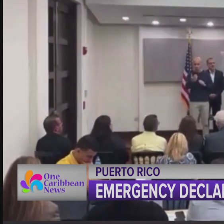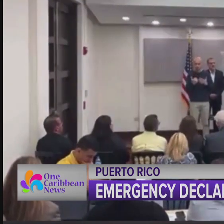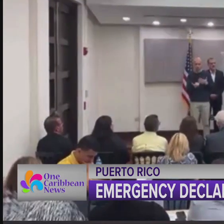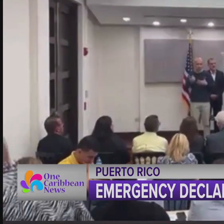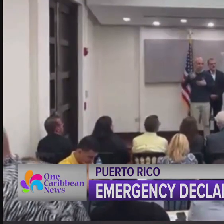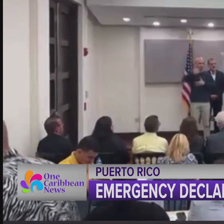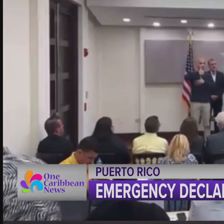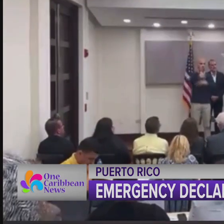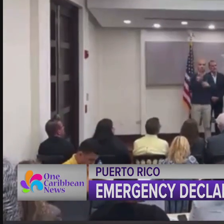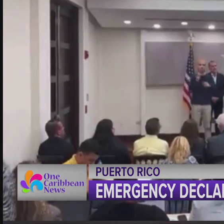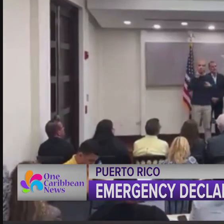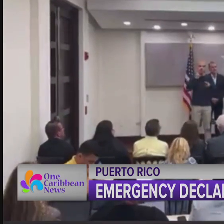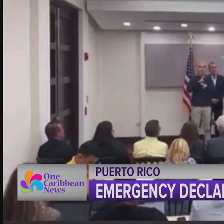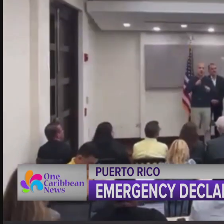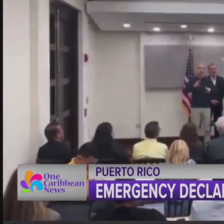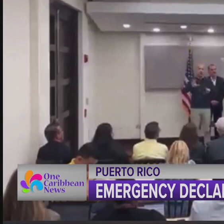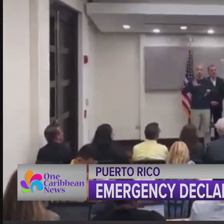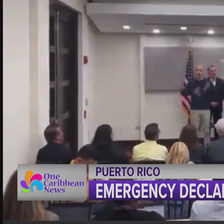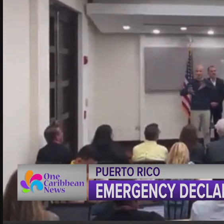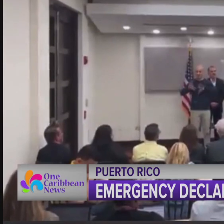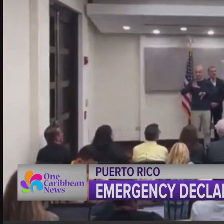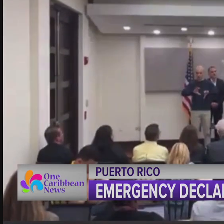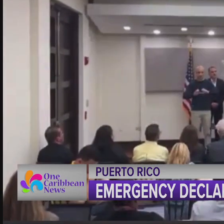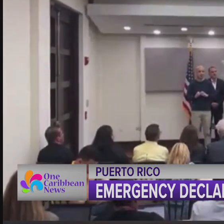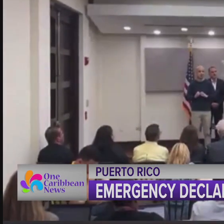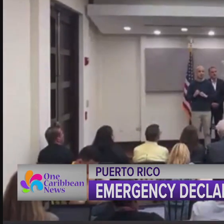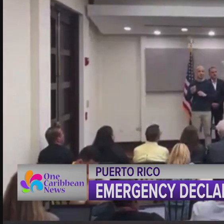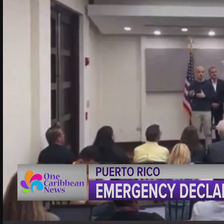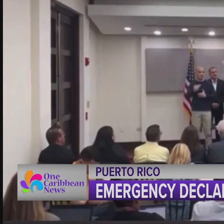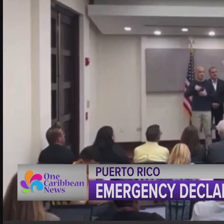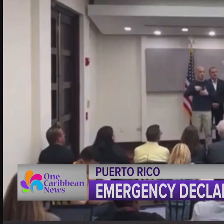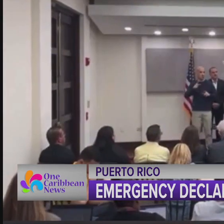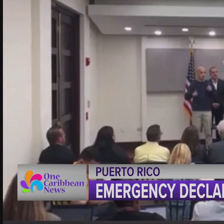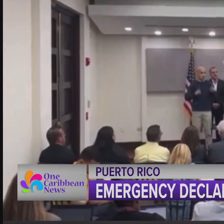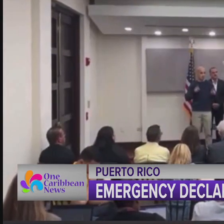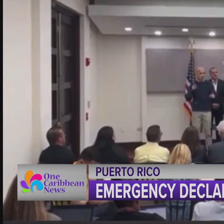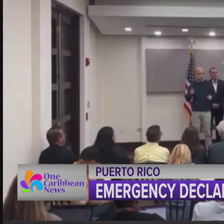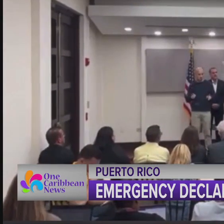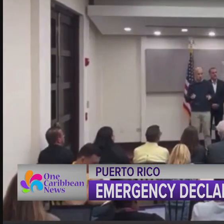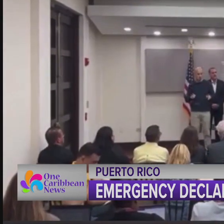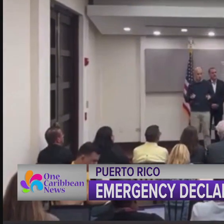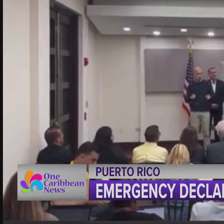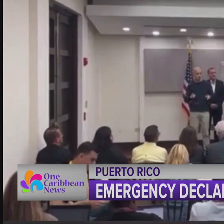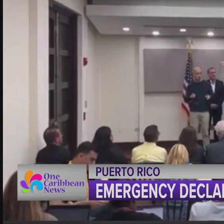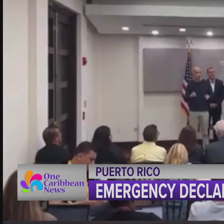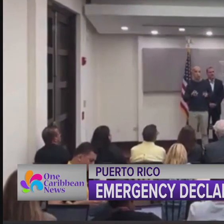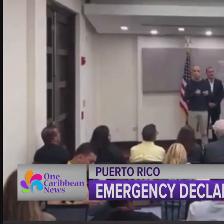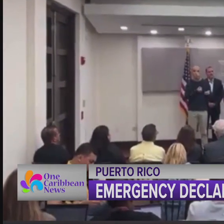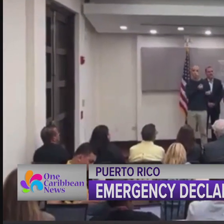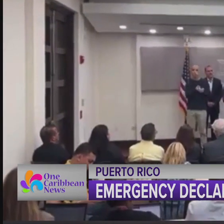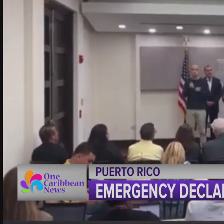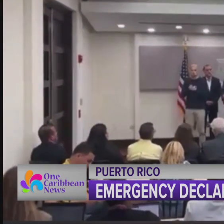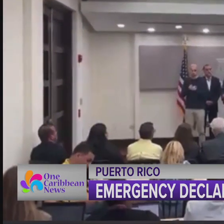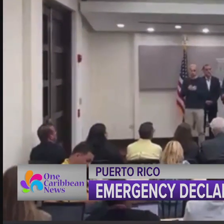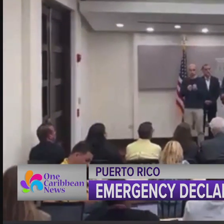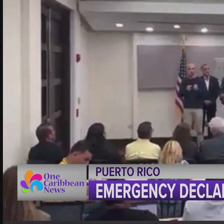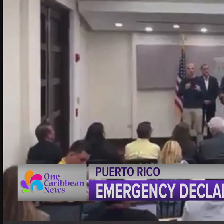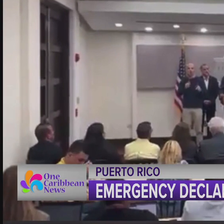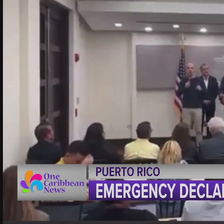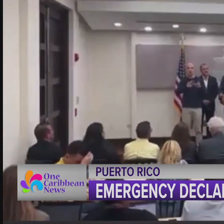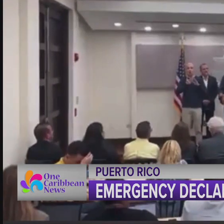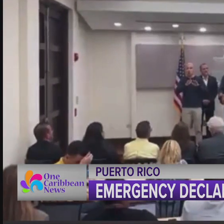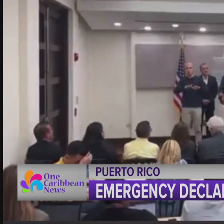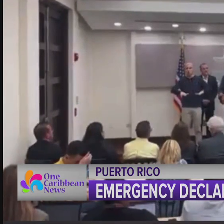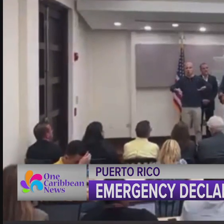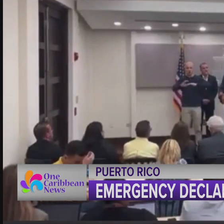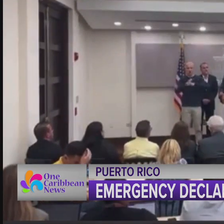ecological emergency for hard coral tissue loss disease. The Natural Resources Department will take all necessary steps to